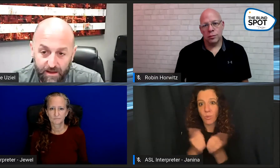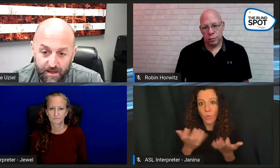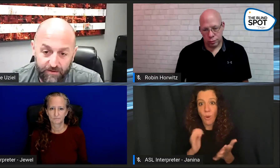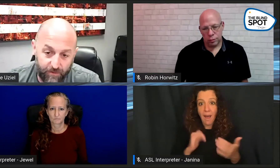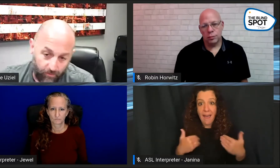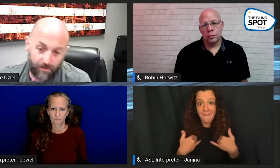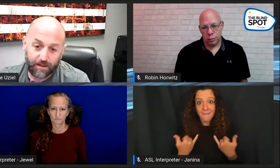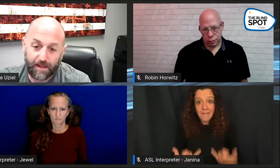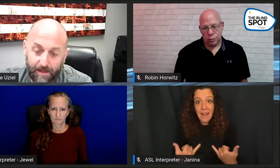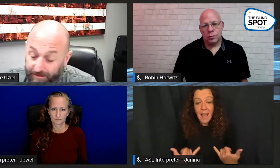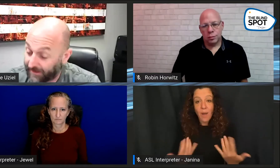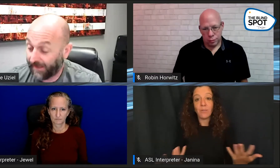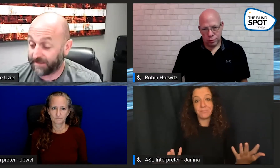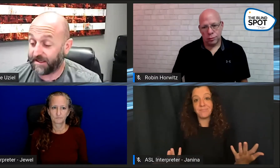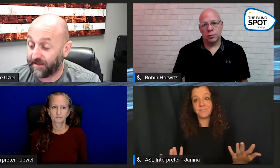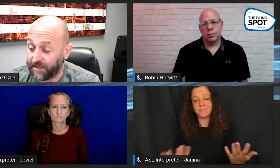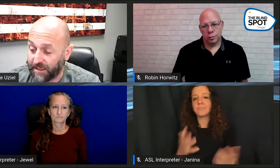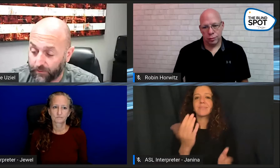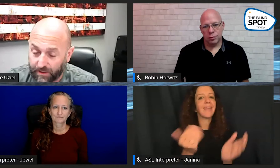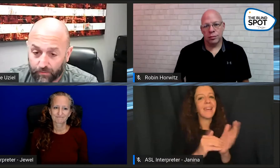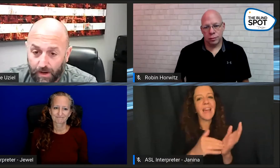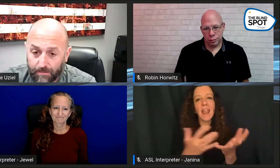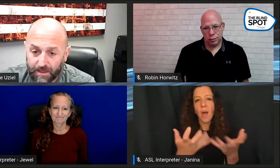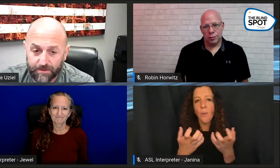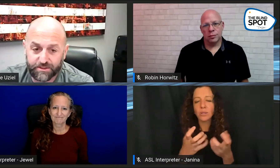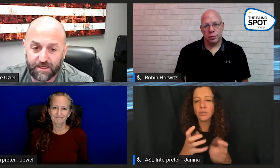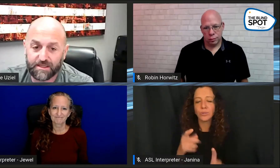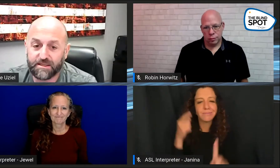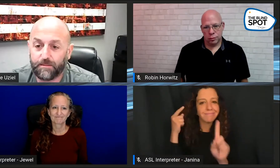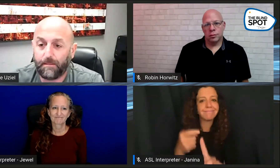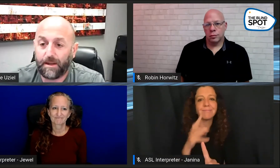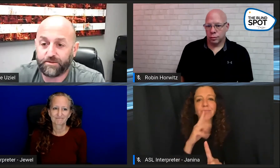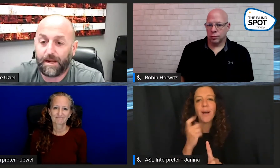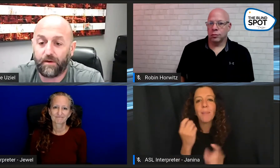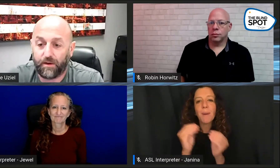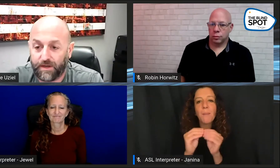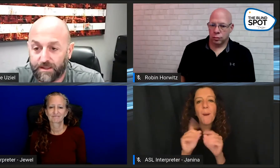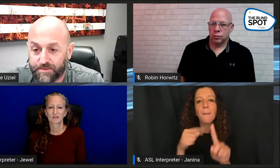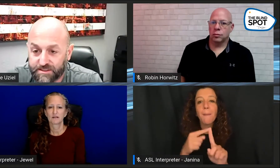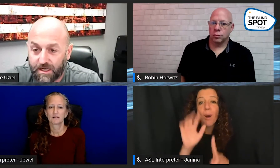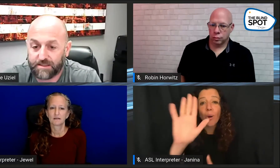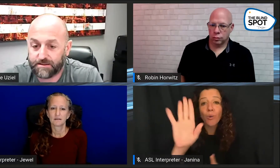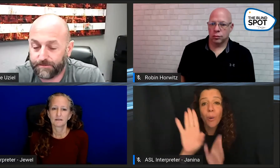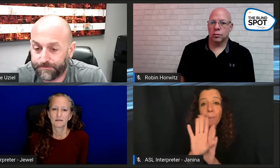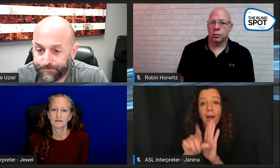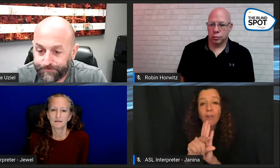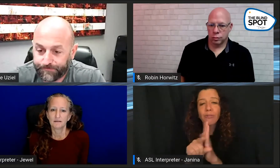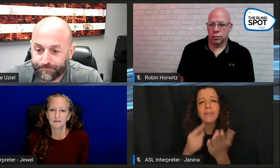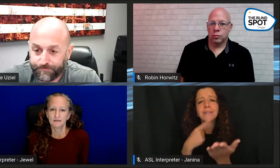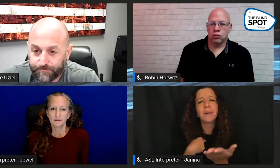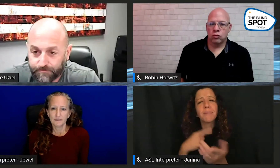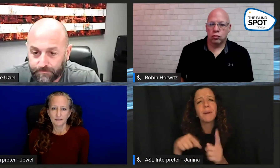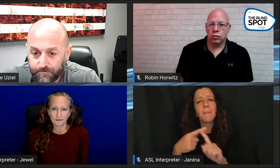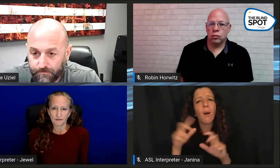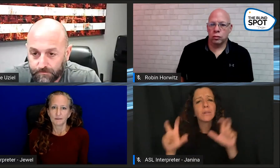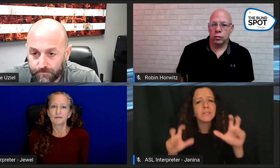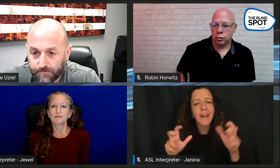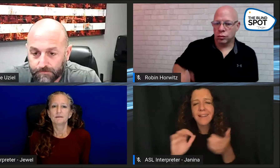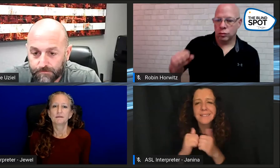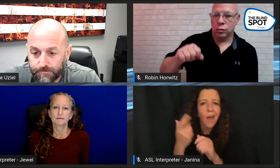And so again, let's get into the nitty gritty. Robin, how about you tell us a little bit about your background when it comes to stocks?